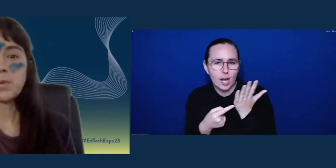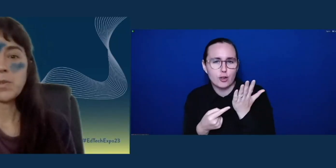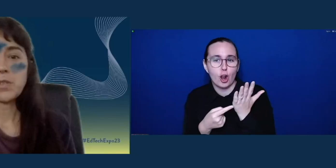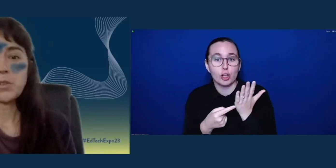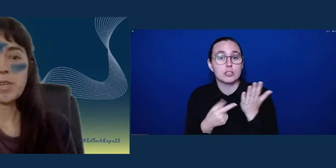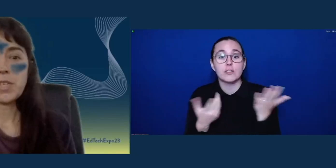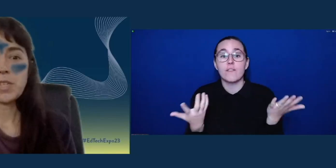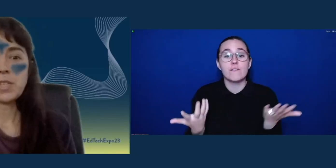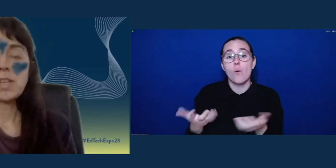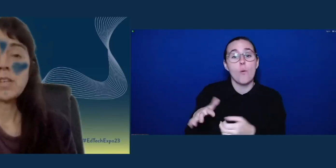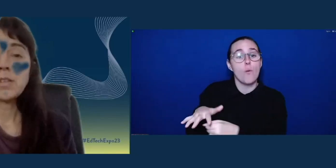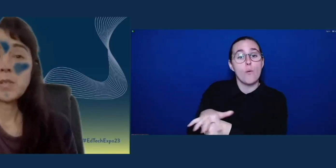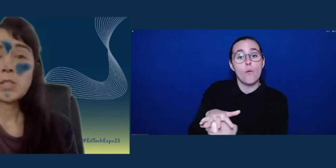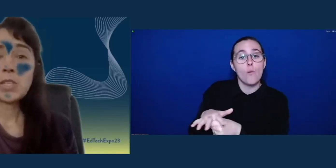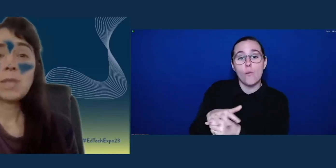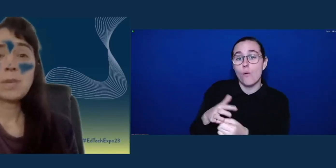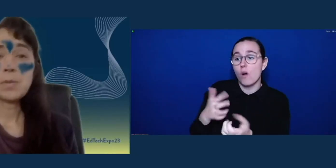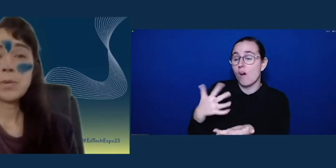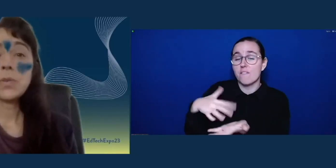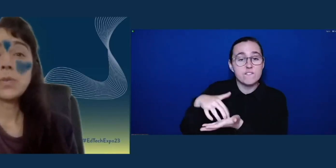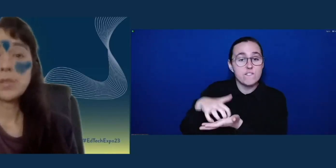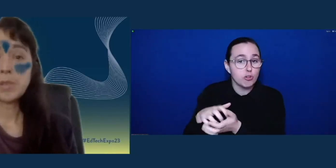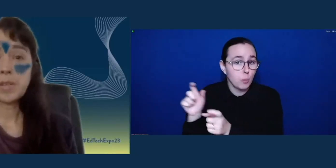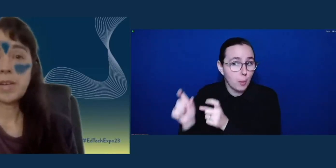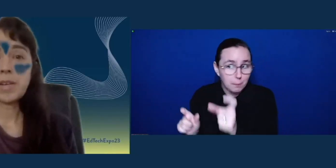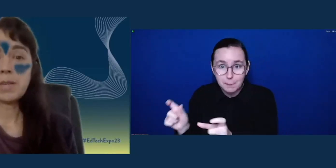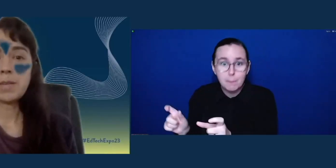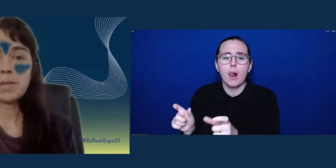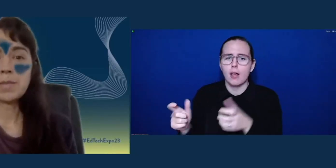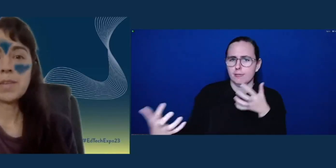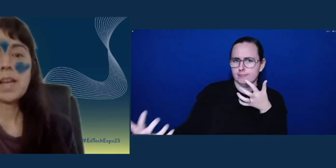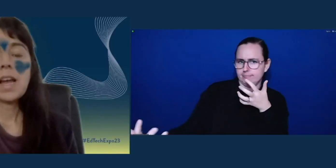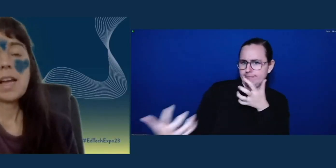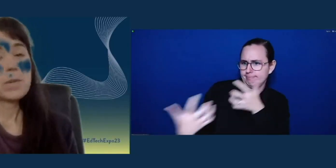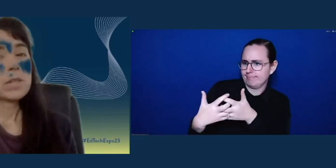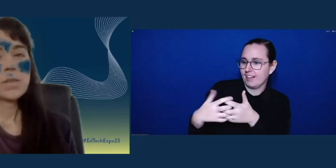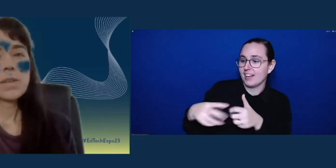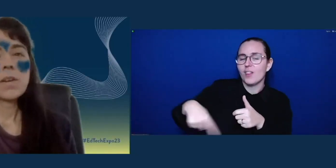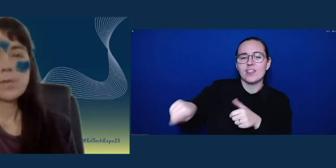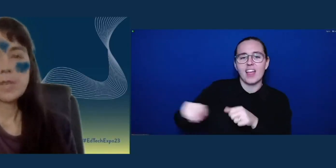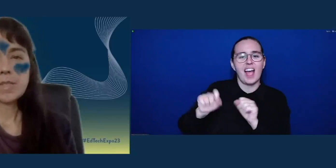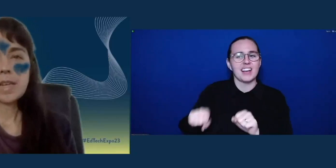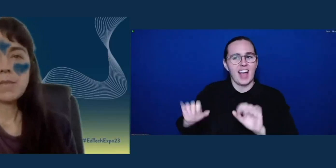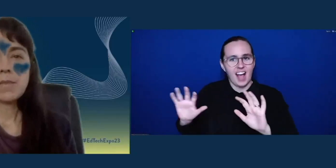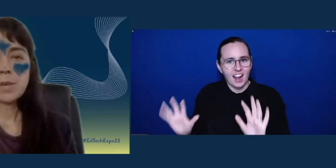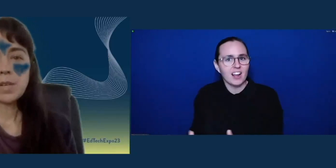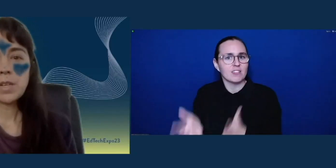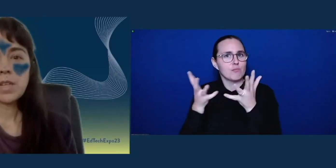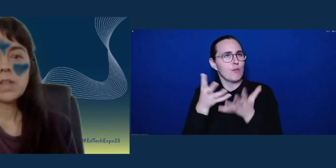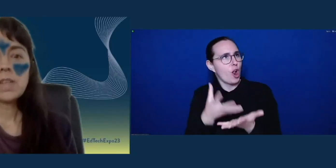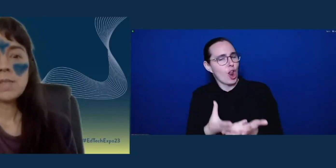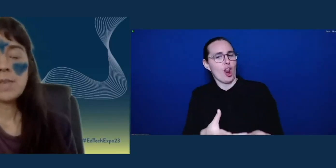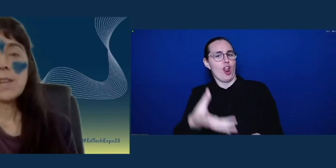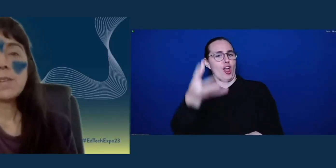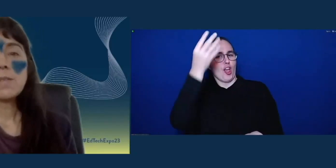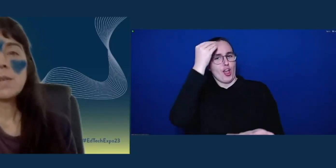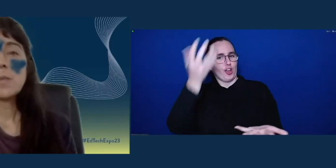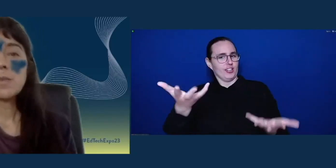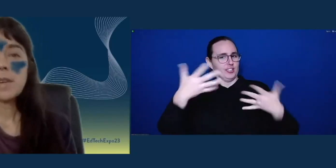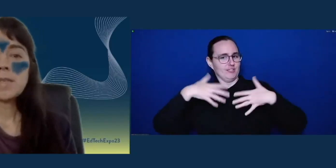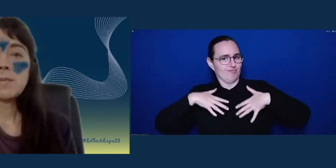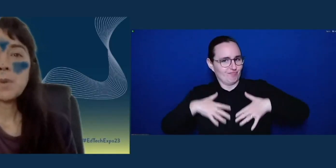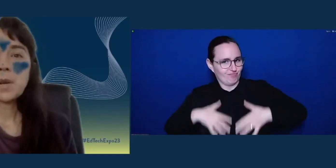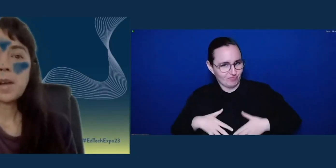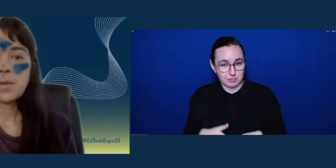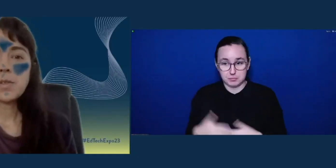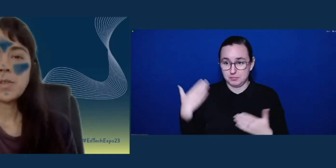vulnerable situations to achieve improved learning outcomes. As we close out over a decade of work, This final event provides